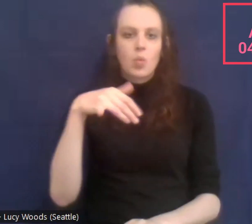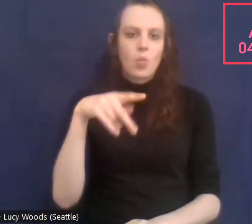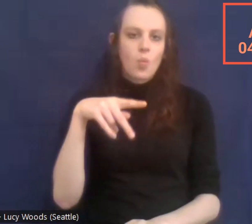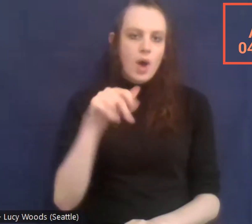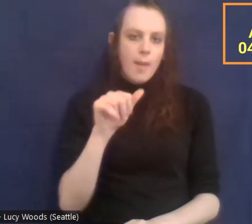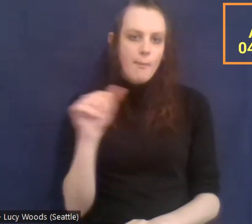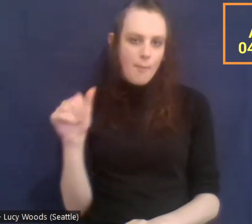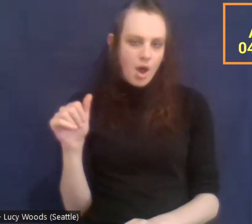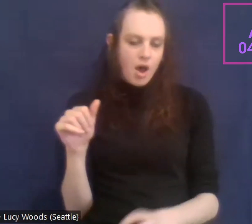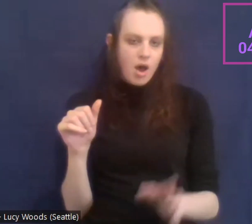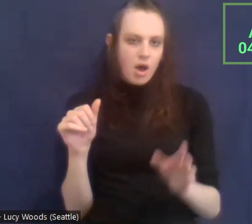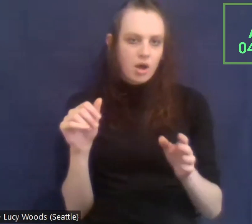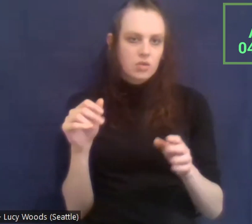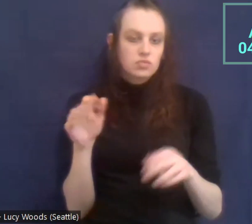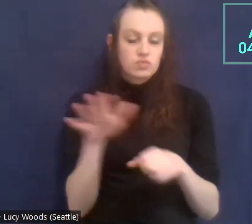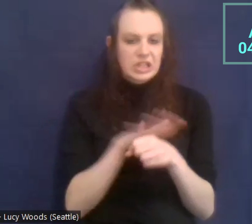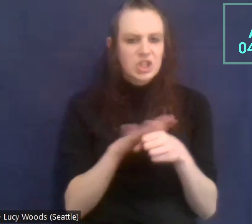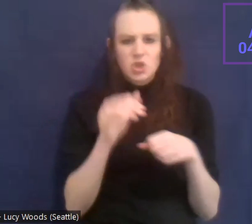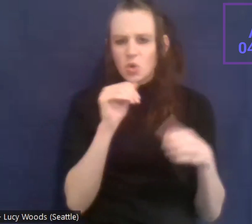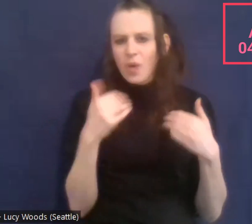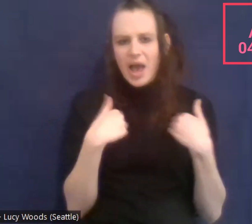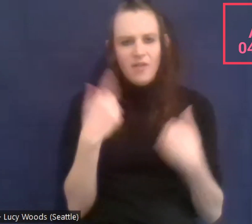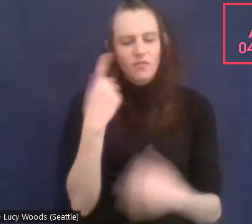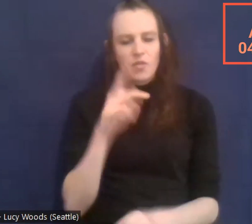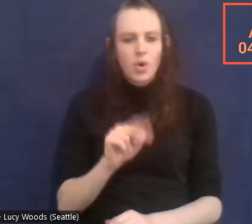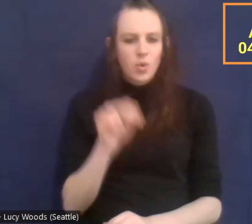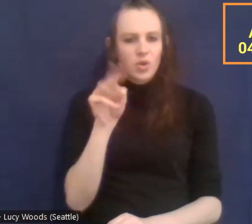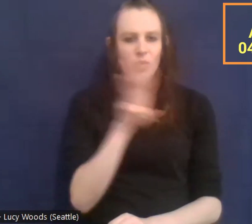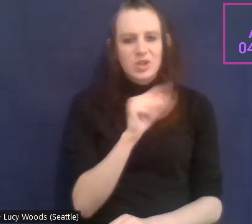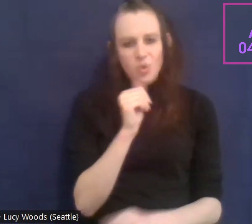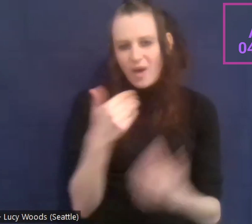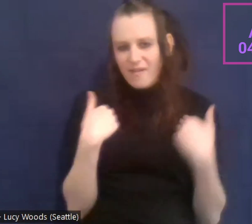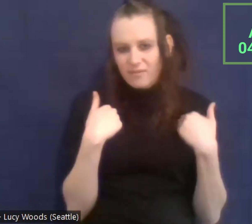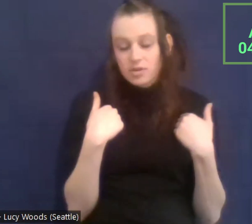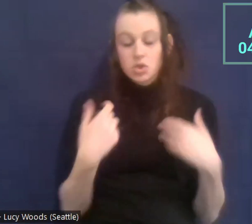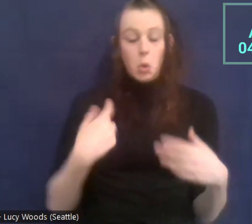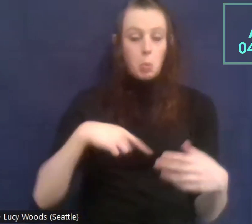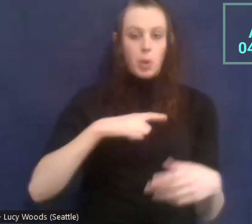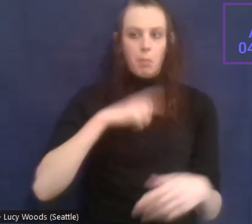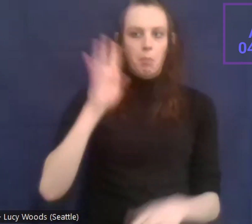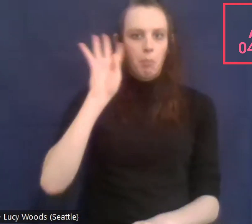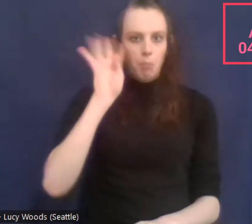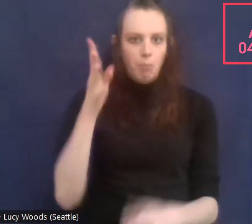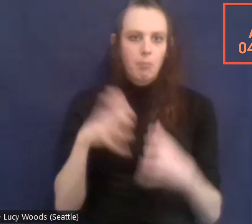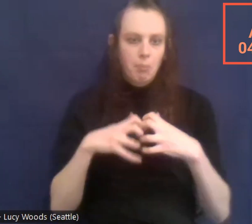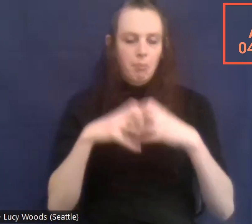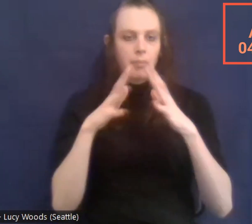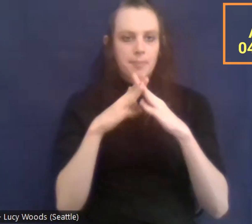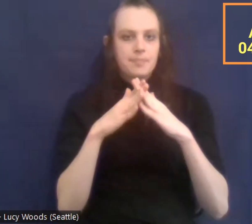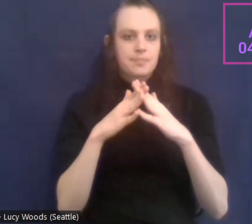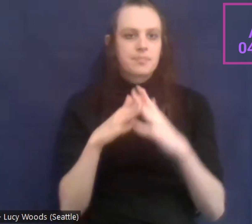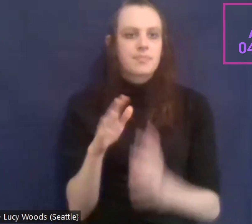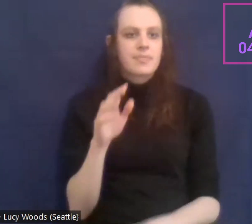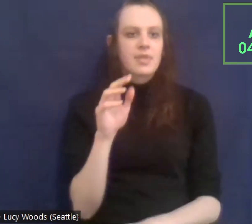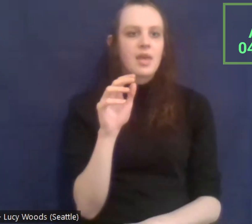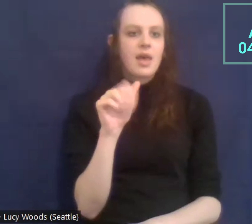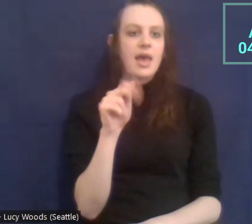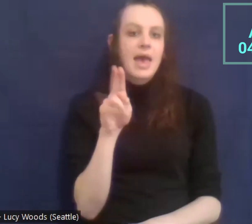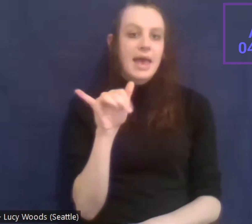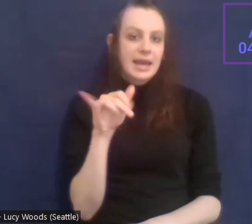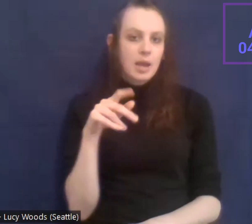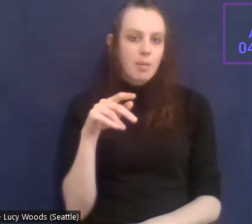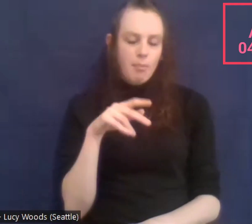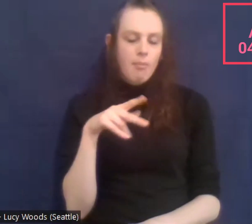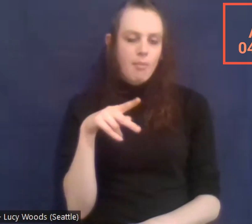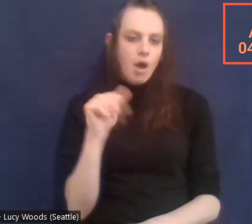other YPAWs for these regions. We don't have one for the Northwest, so we created it. That's ANYPAA. That's All Northwest Young People of Alcoholics Anonymous. We